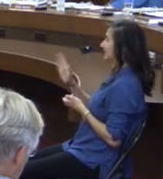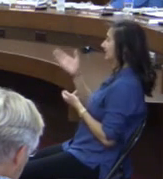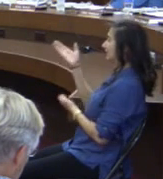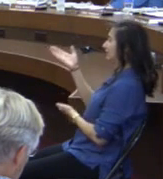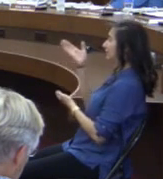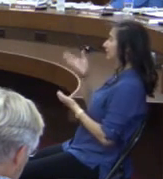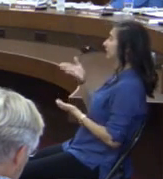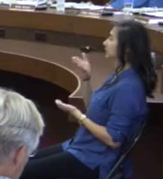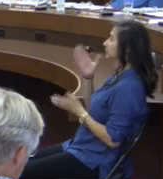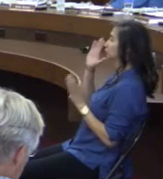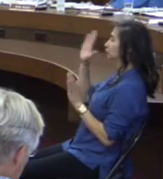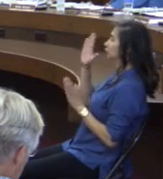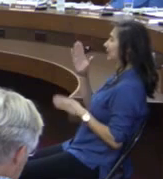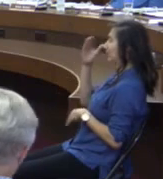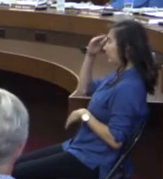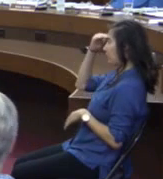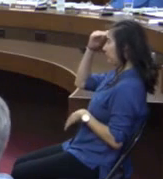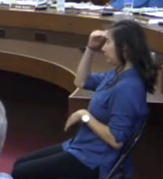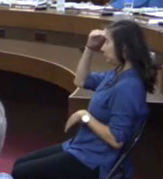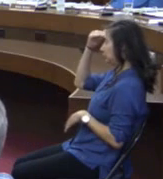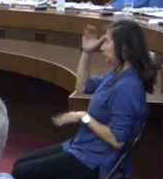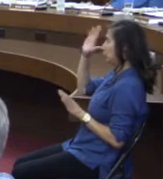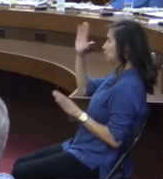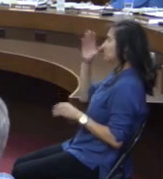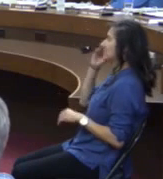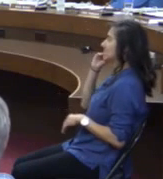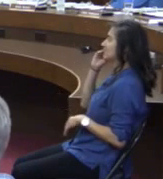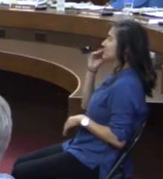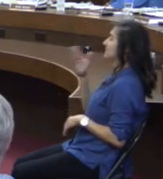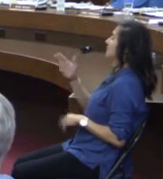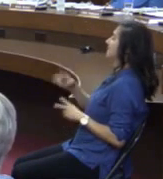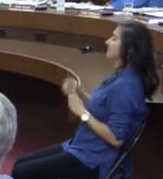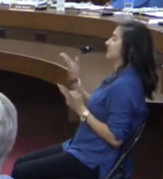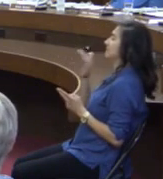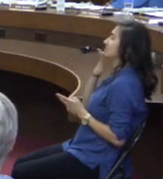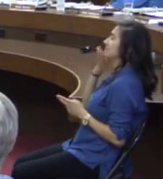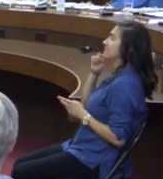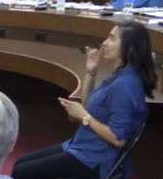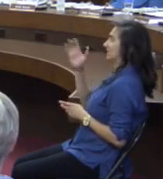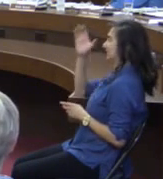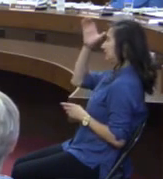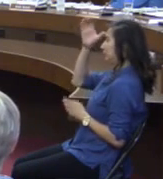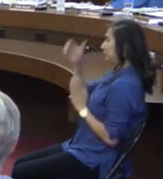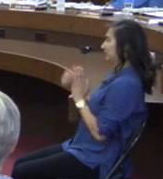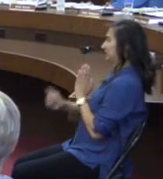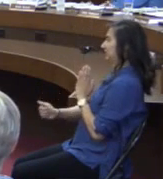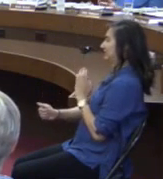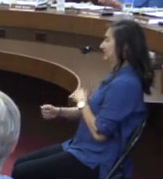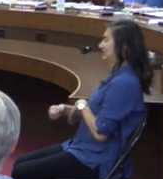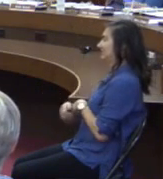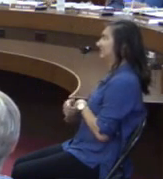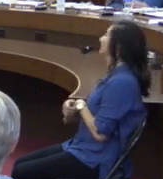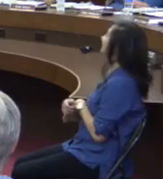great knowledge, experience, and I'm very thankful for his technological computer skills.